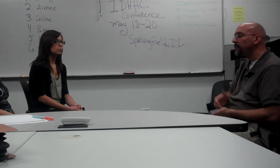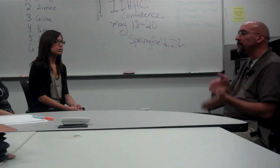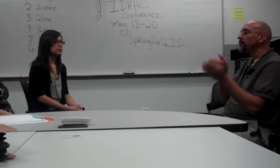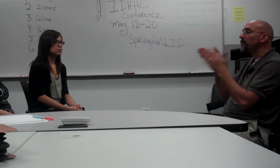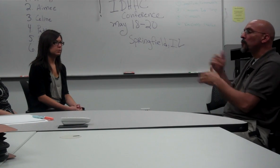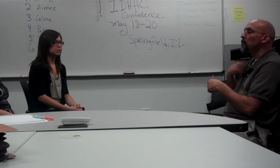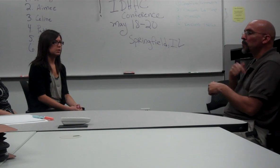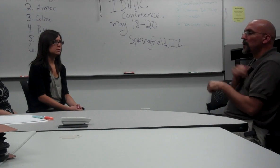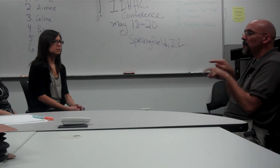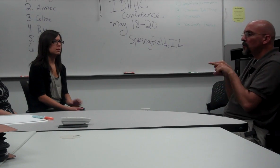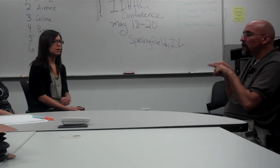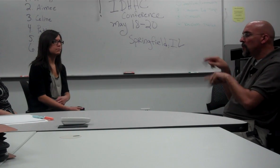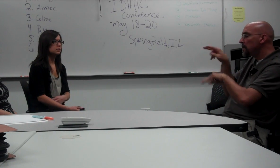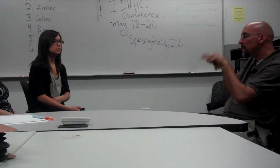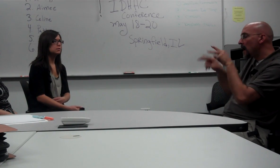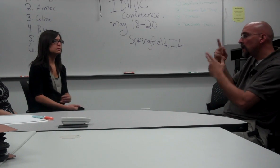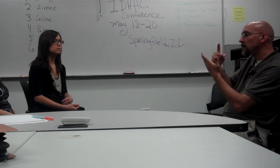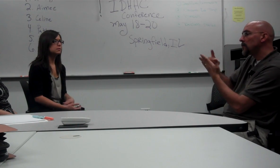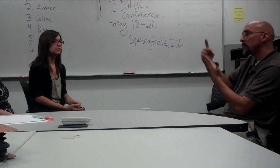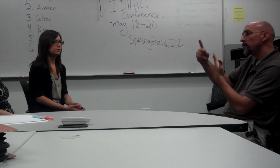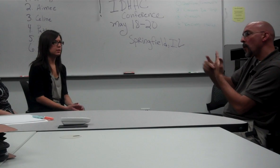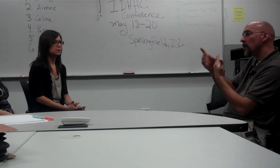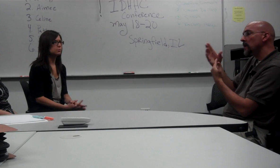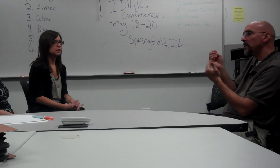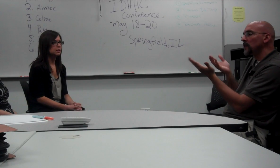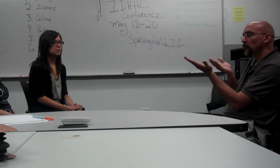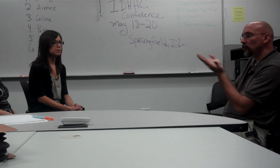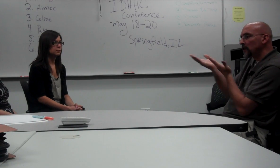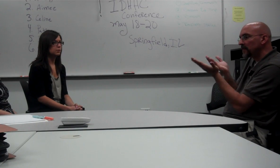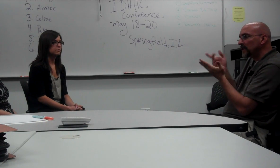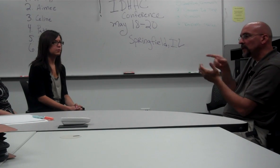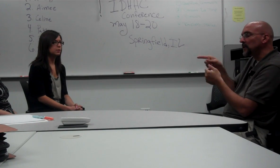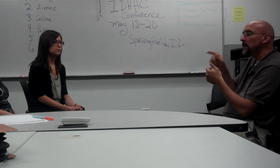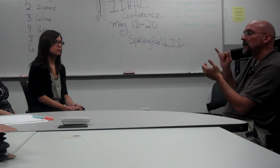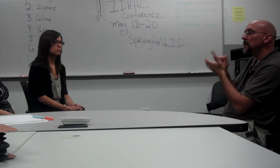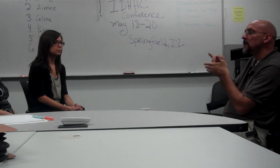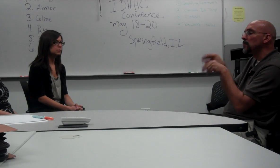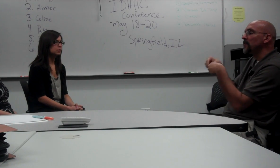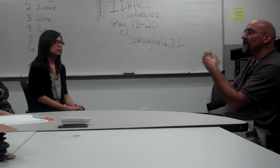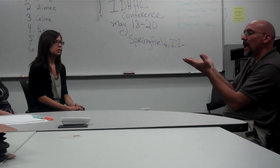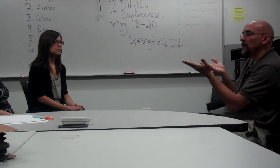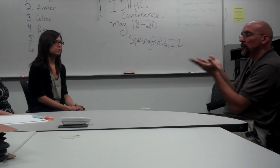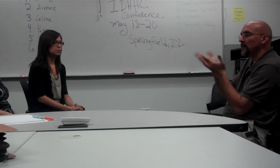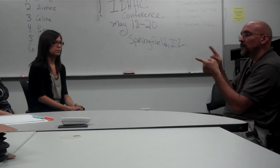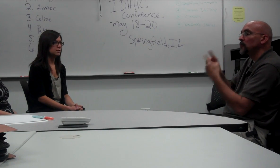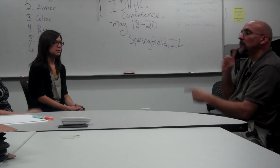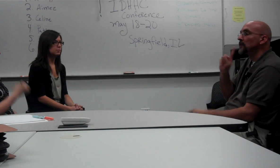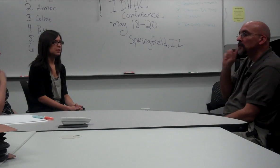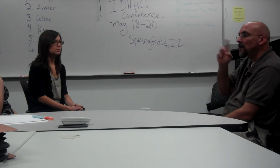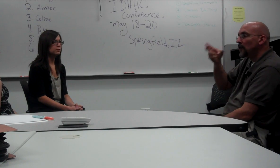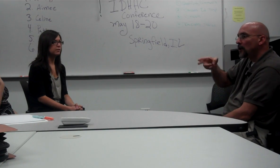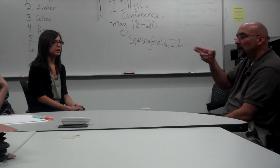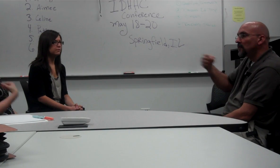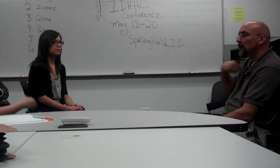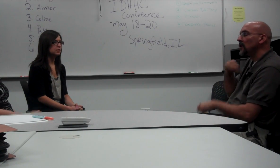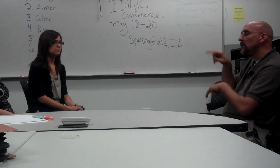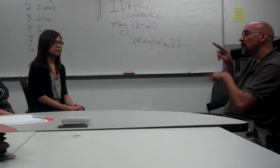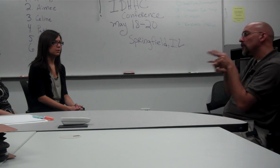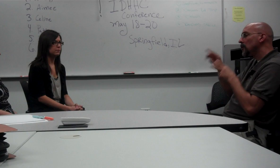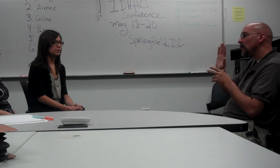with researching different things pertaining to deaf and hard of hearing individuals, different services that we can provide for the deaf and hard of